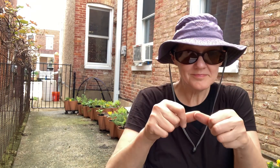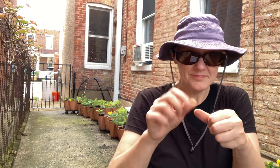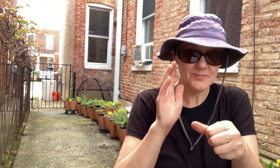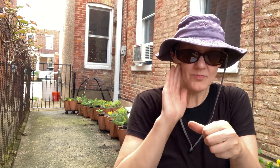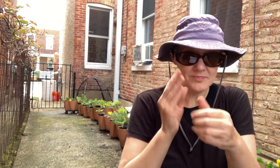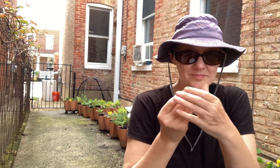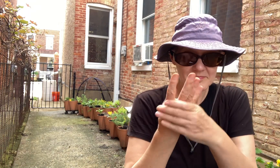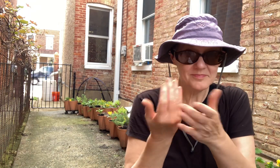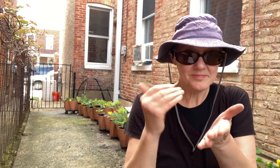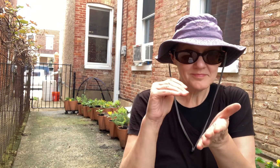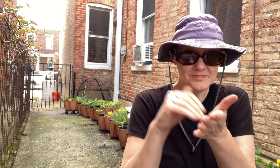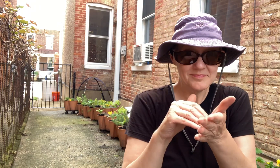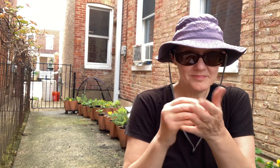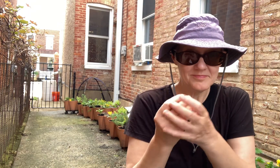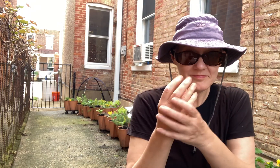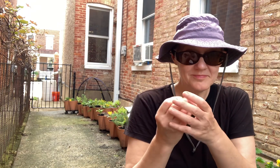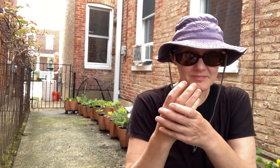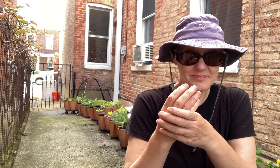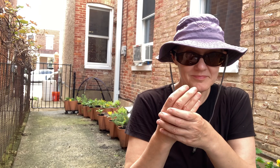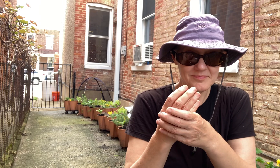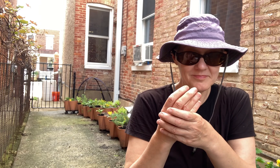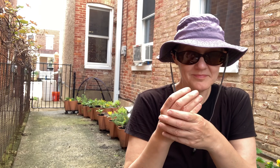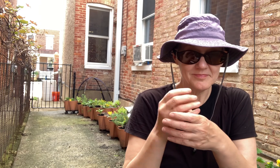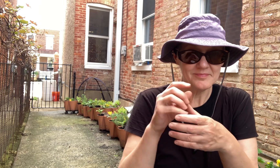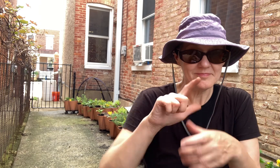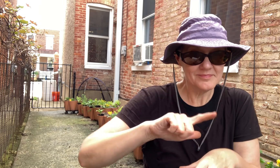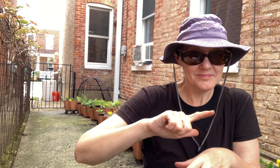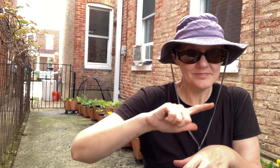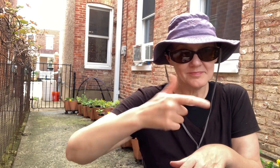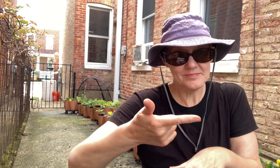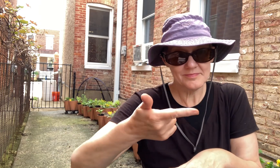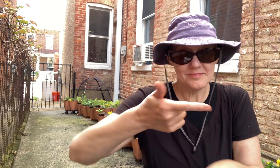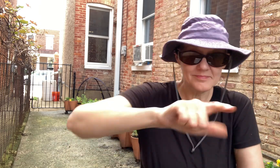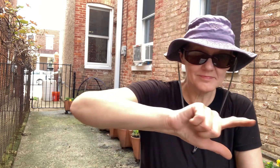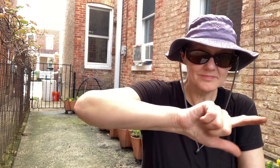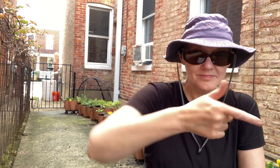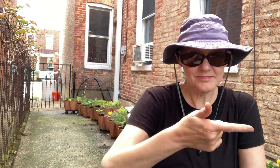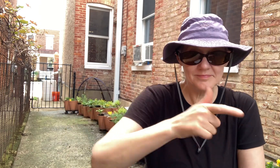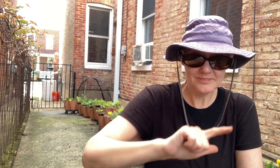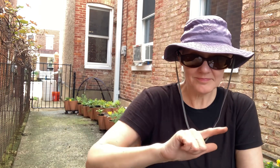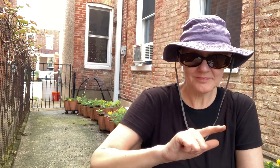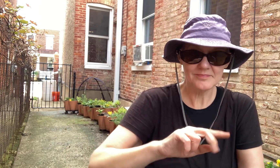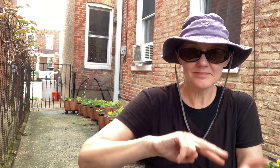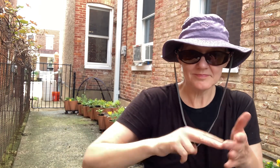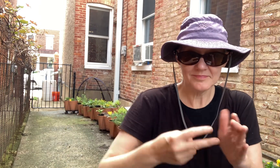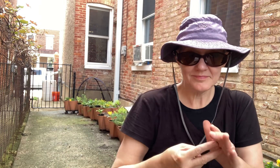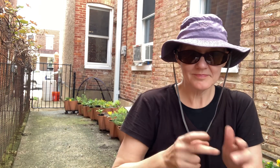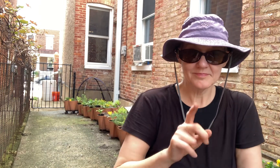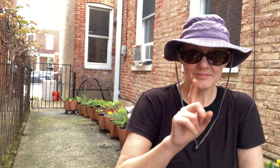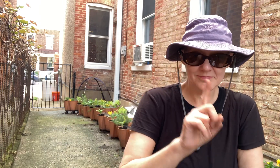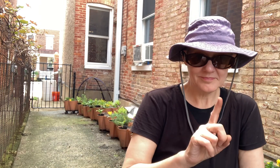perennial greens growing. And they'll come back in the spring. Every other pocket is a perennial